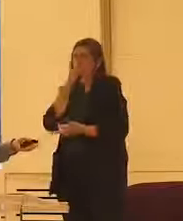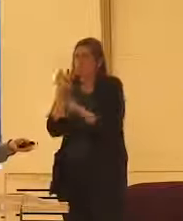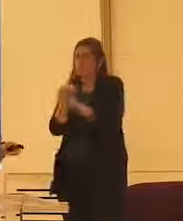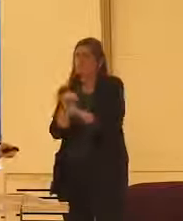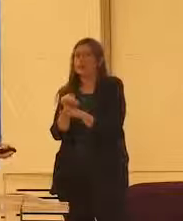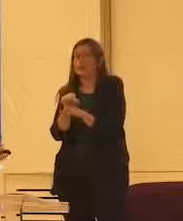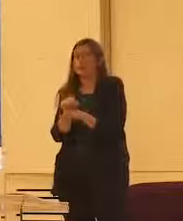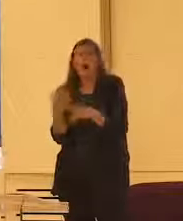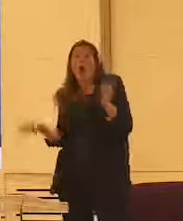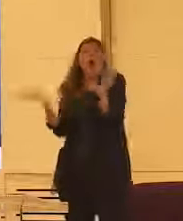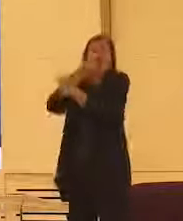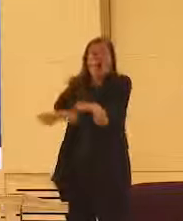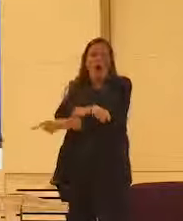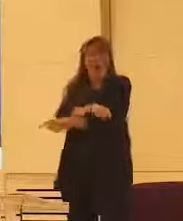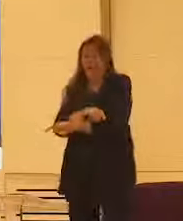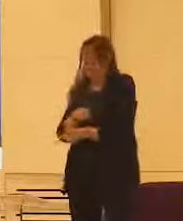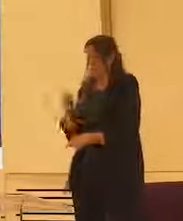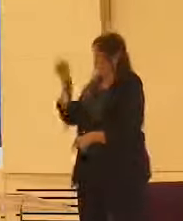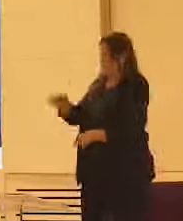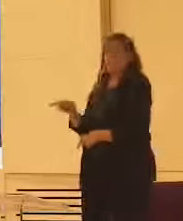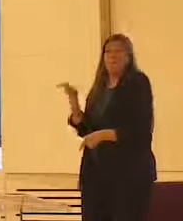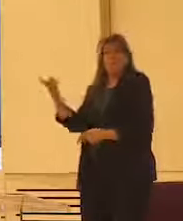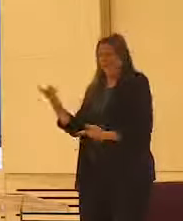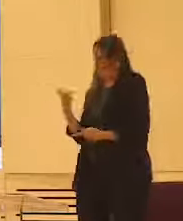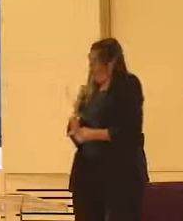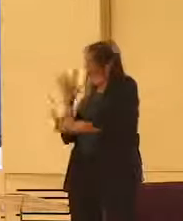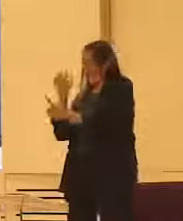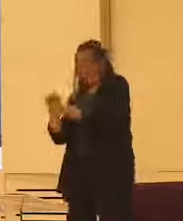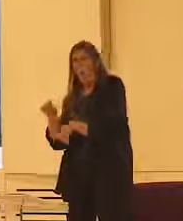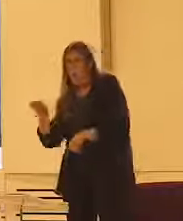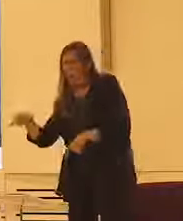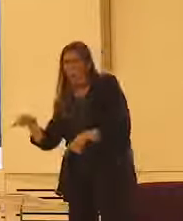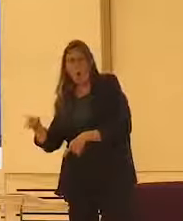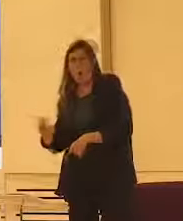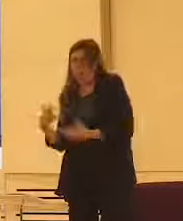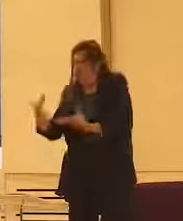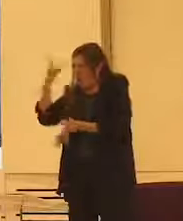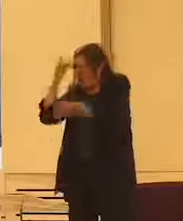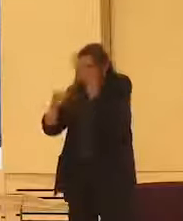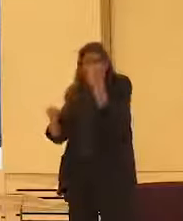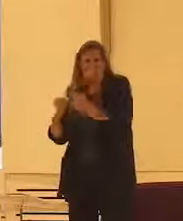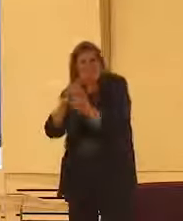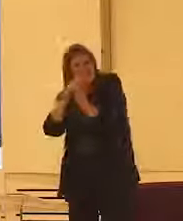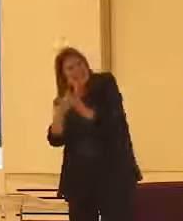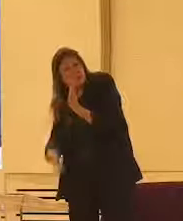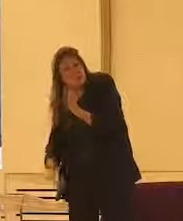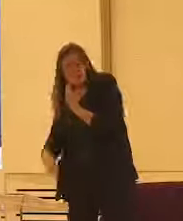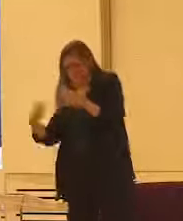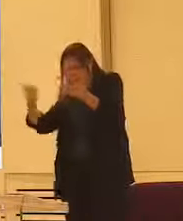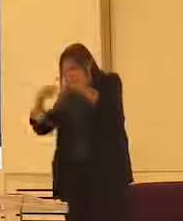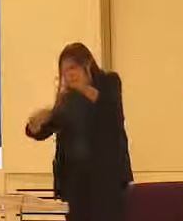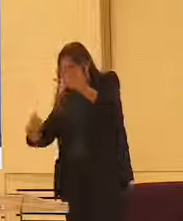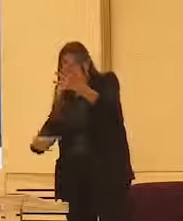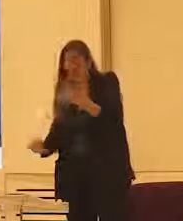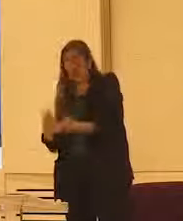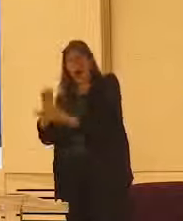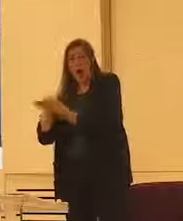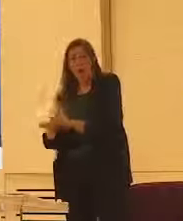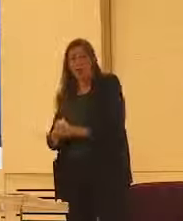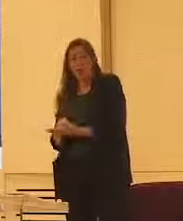other patients who've been diagnosed with learning disabilities with all sorts of things, with no actual evidence